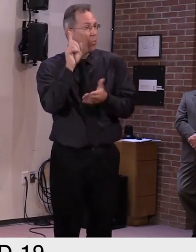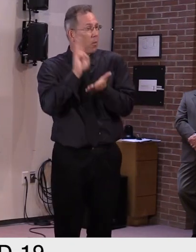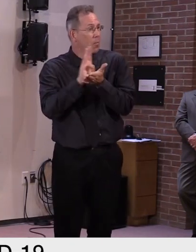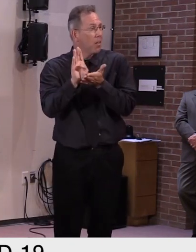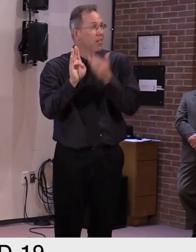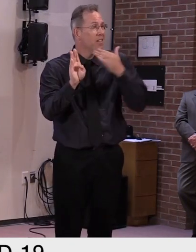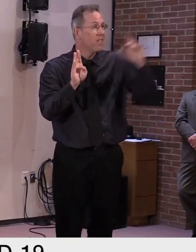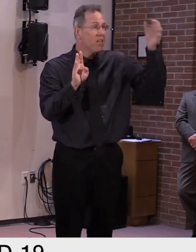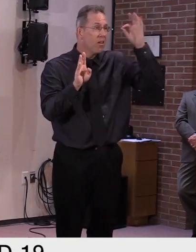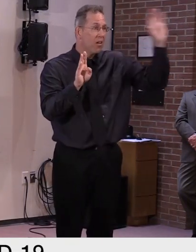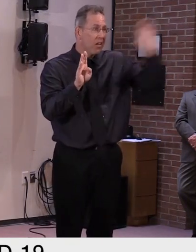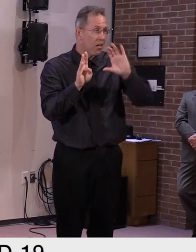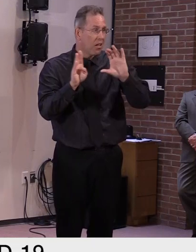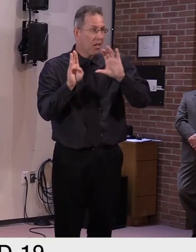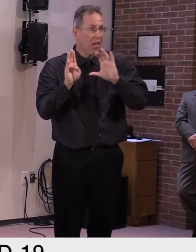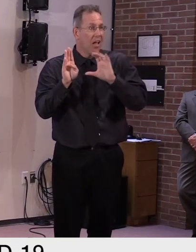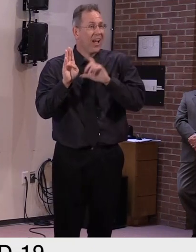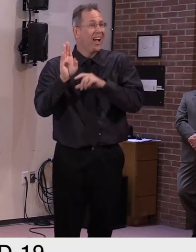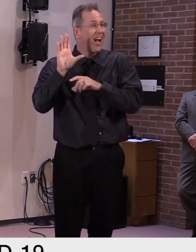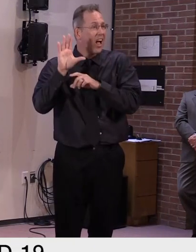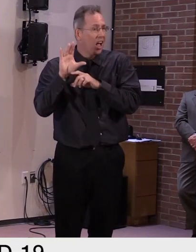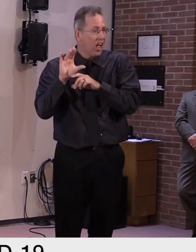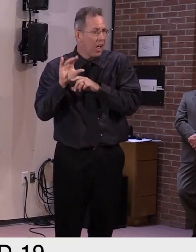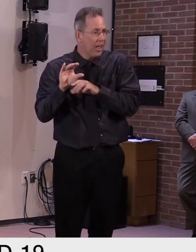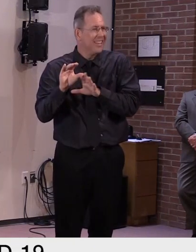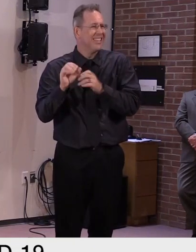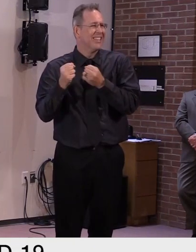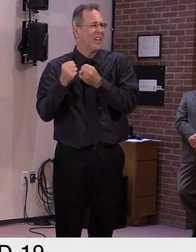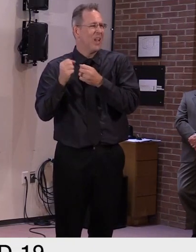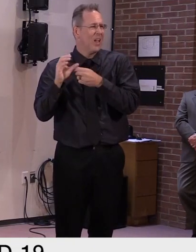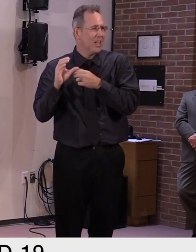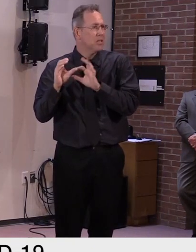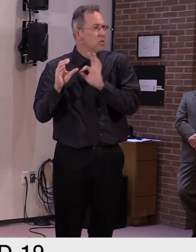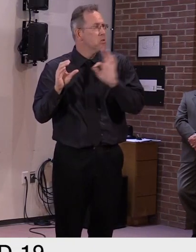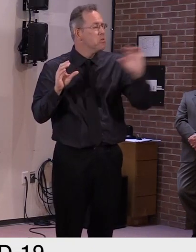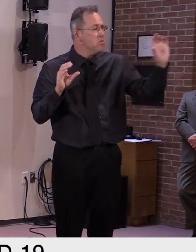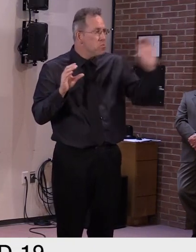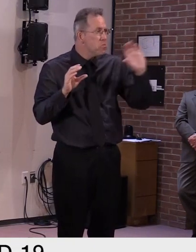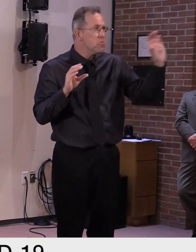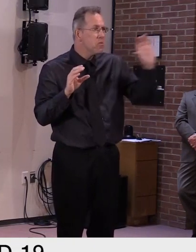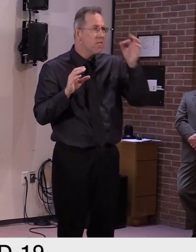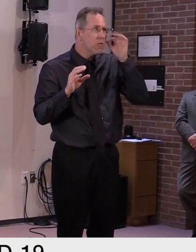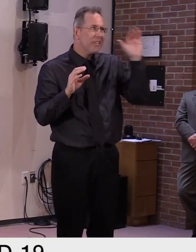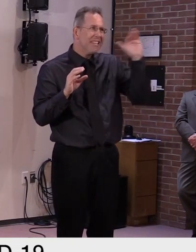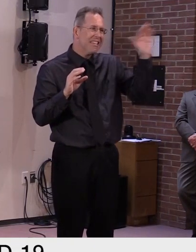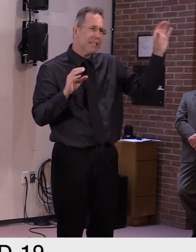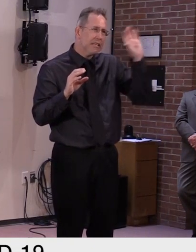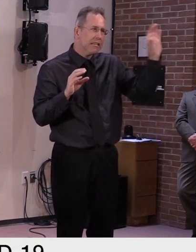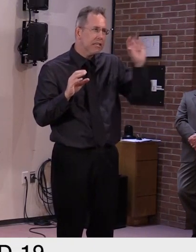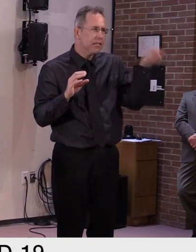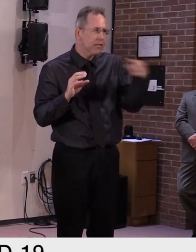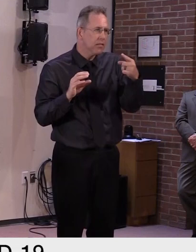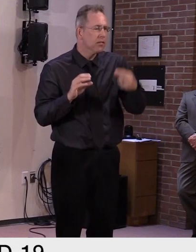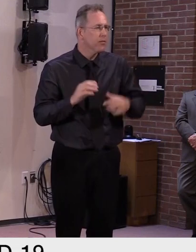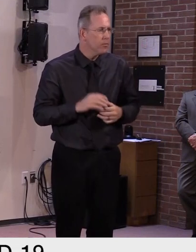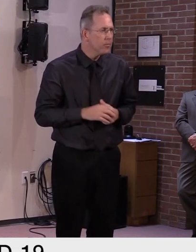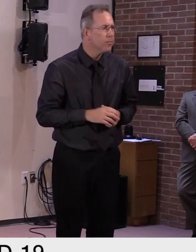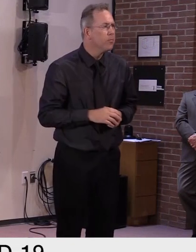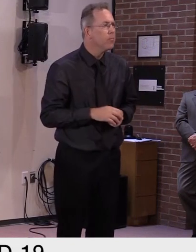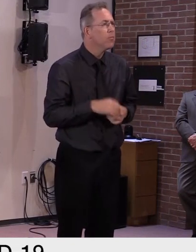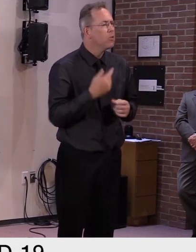say, based on what we've seen, again, if you consider that we've only